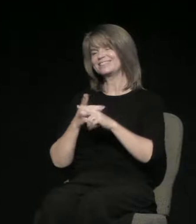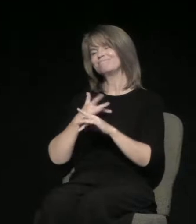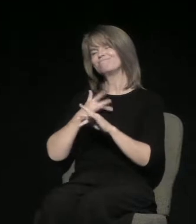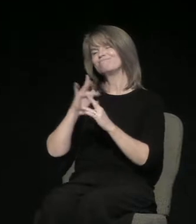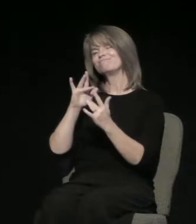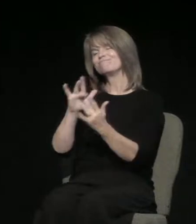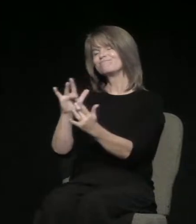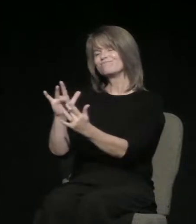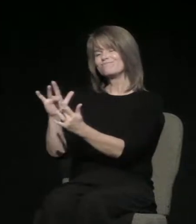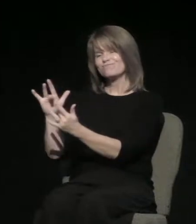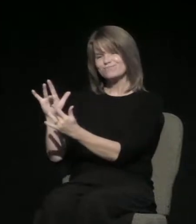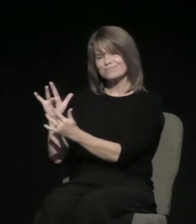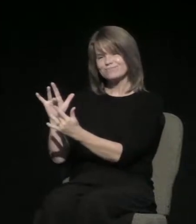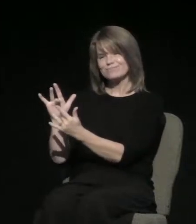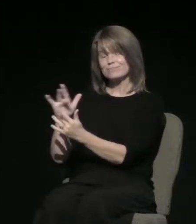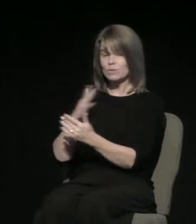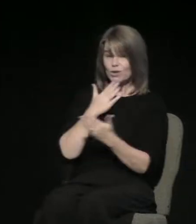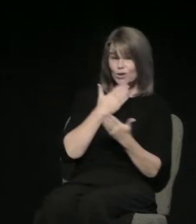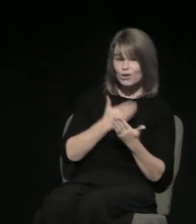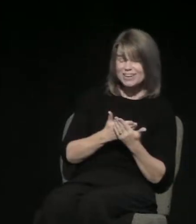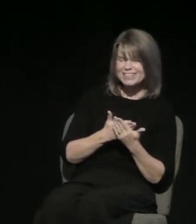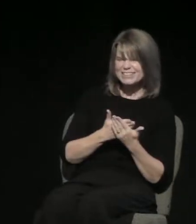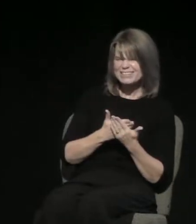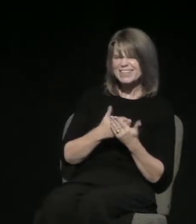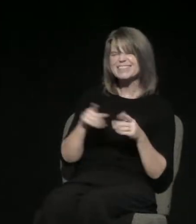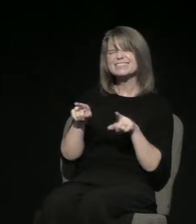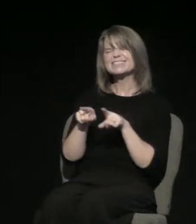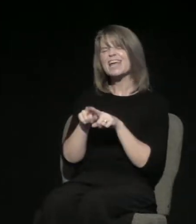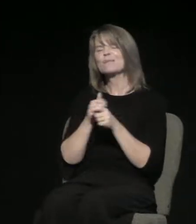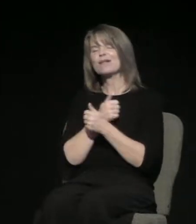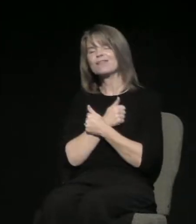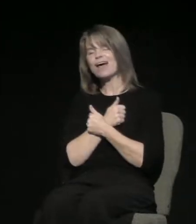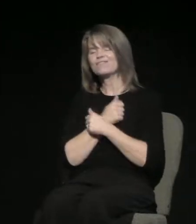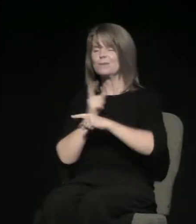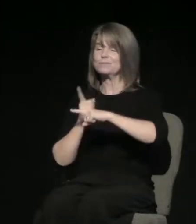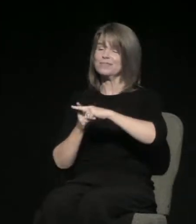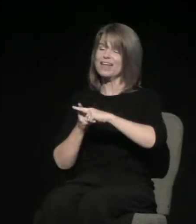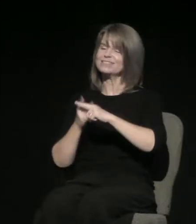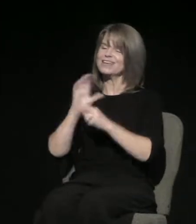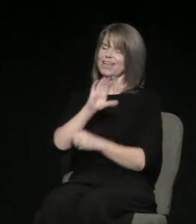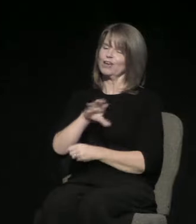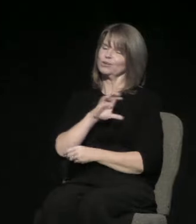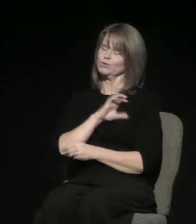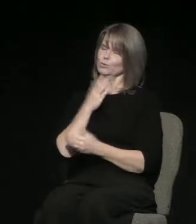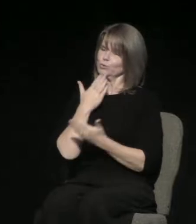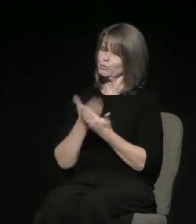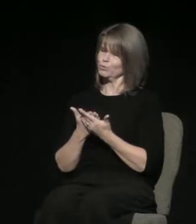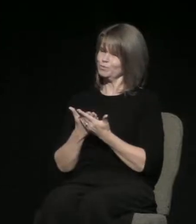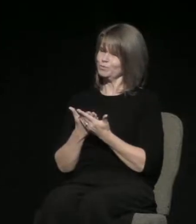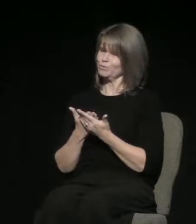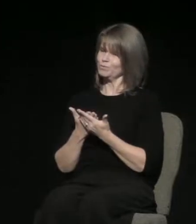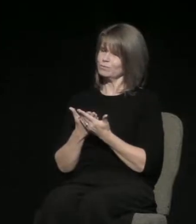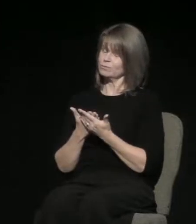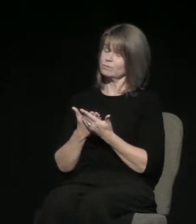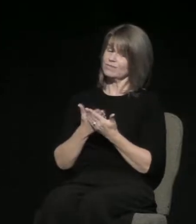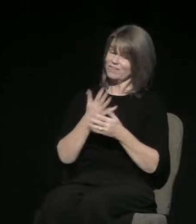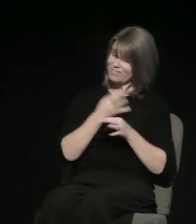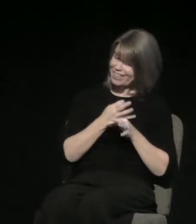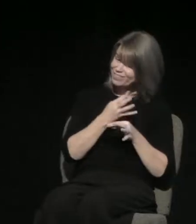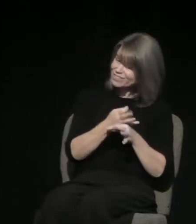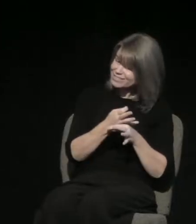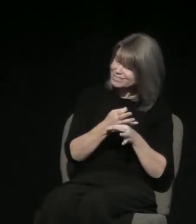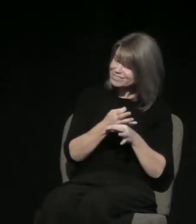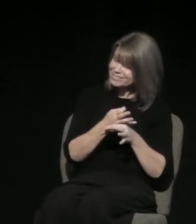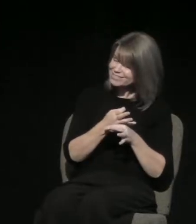Goodness Is Love's Character Faithfulness